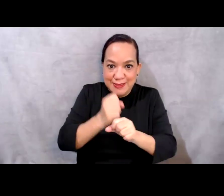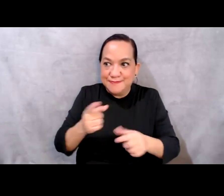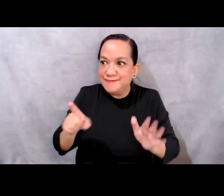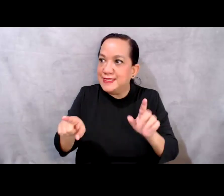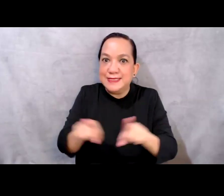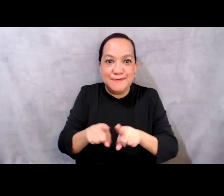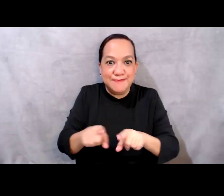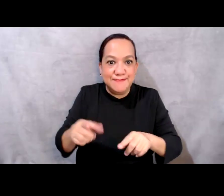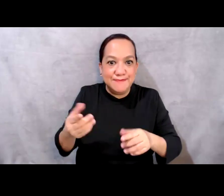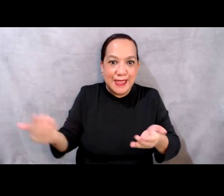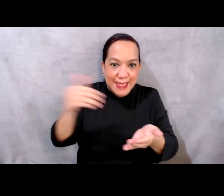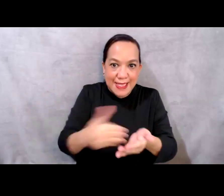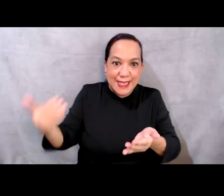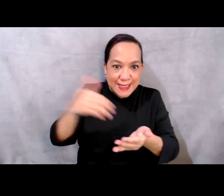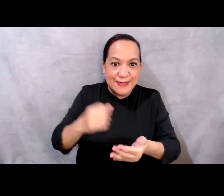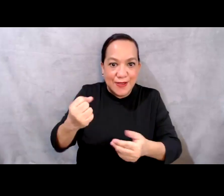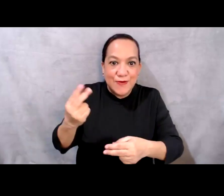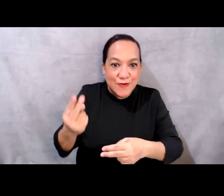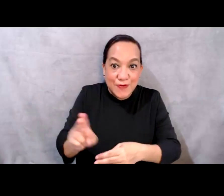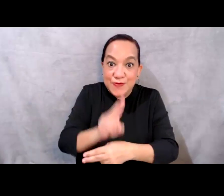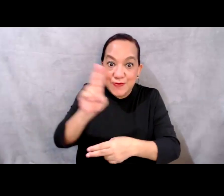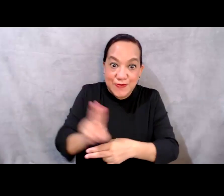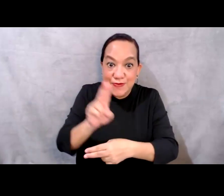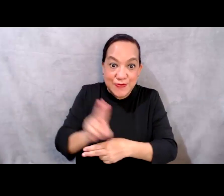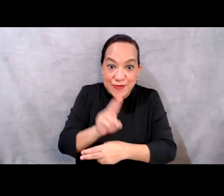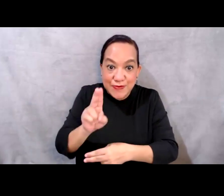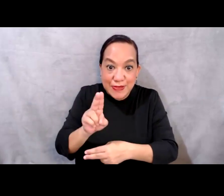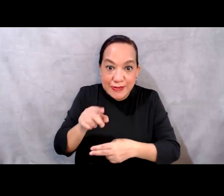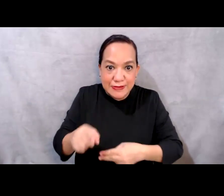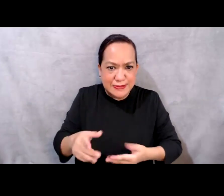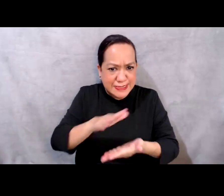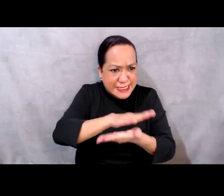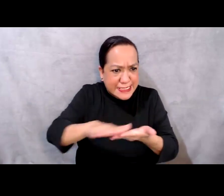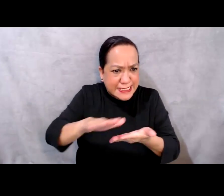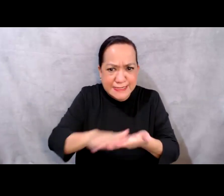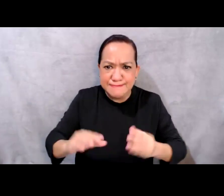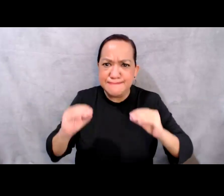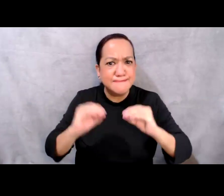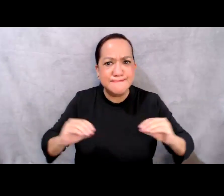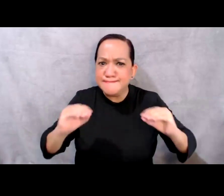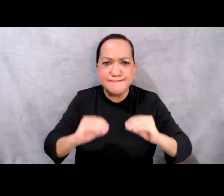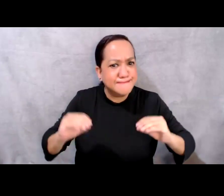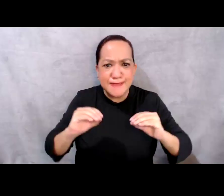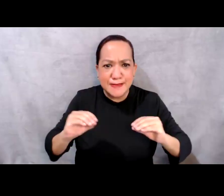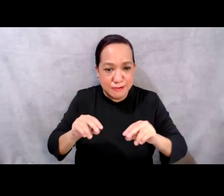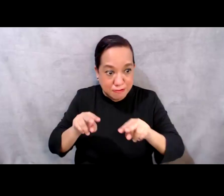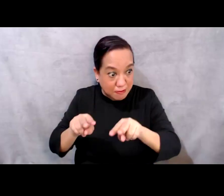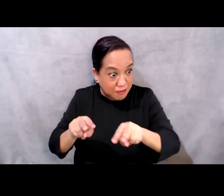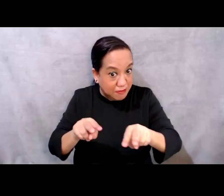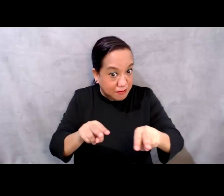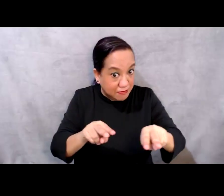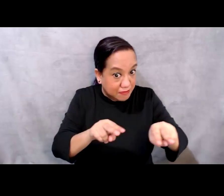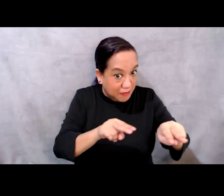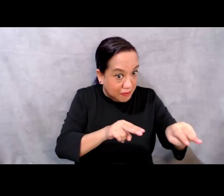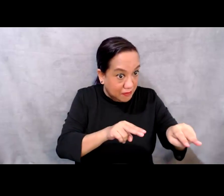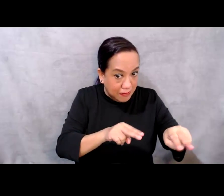sustainable, and sustainable does not always mean just. Justice must be at the heart of all the